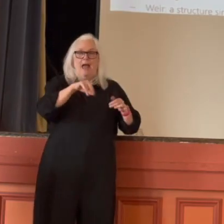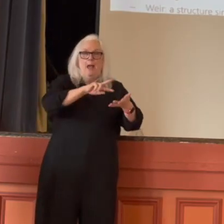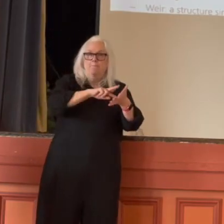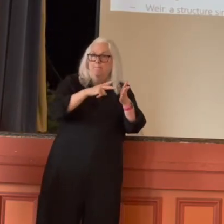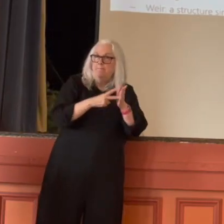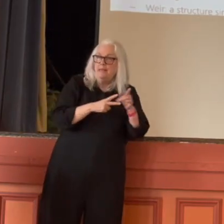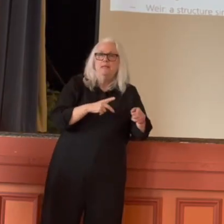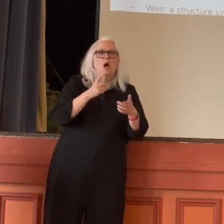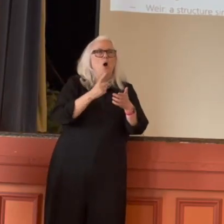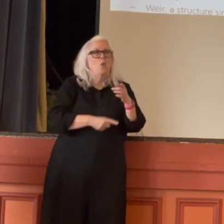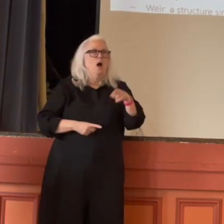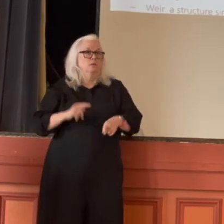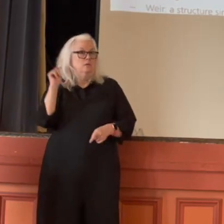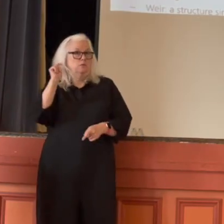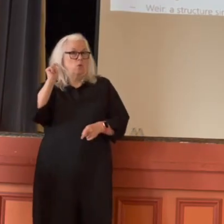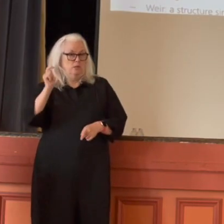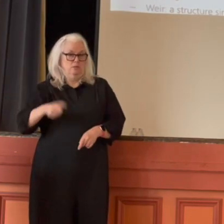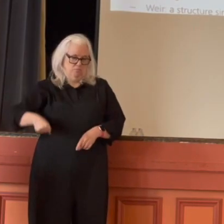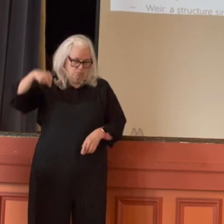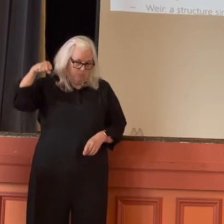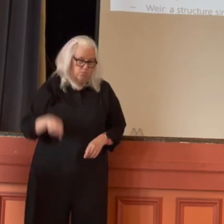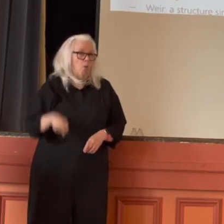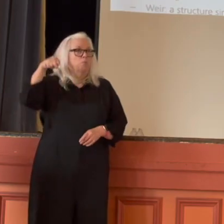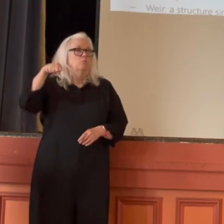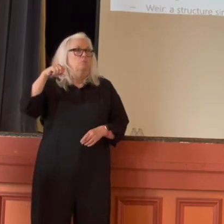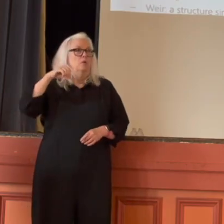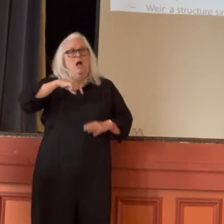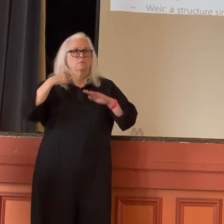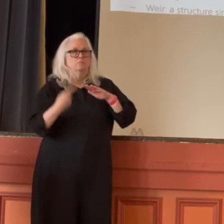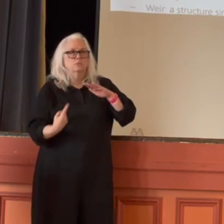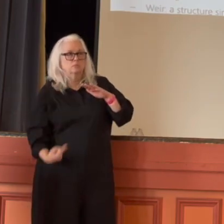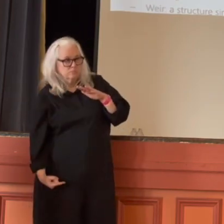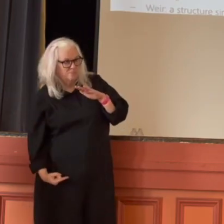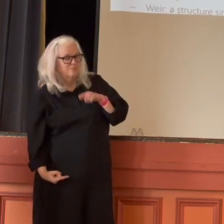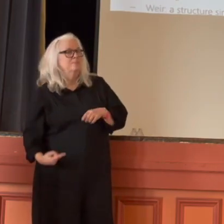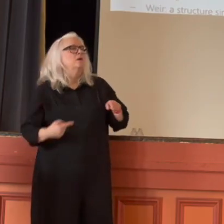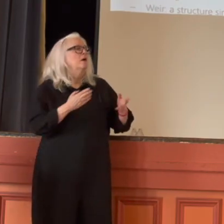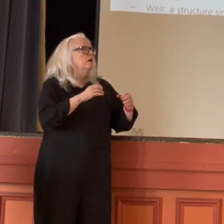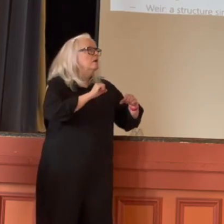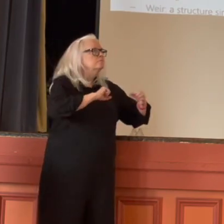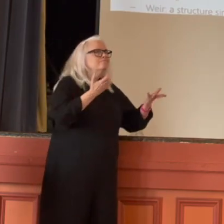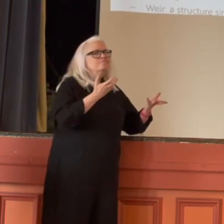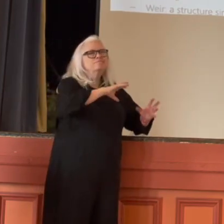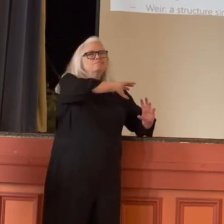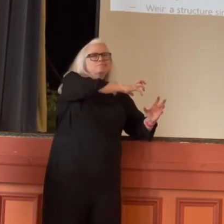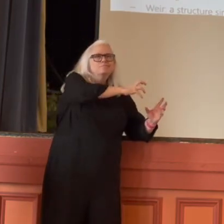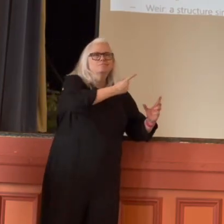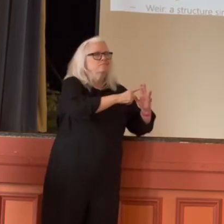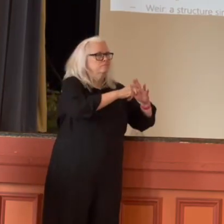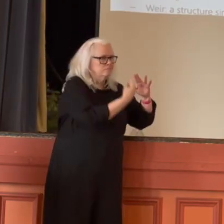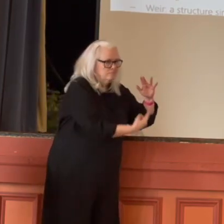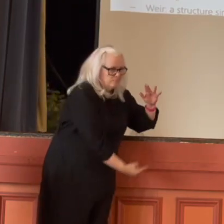you flush down the toilet, what you drain through your sink, combines with stormwater in our same